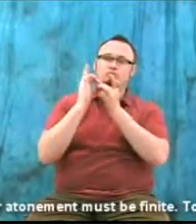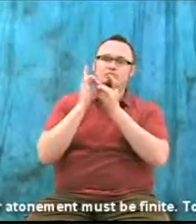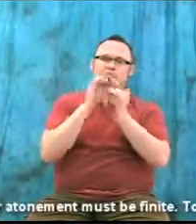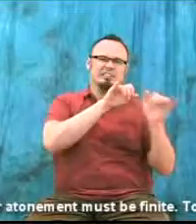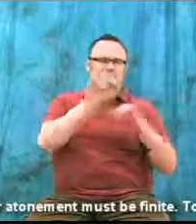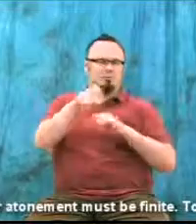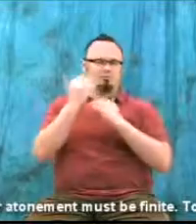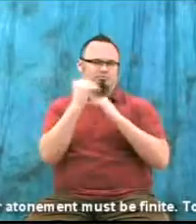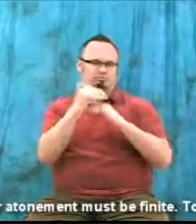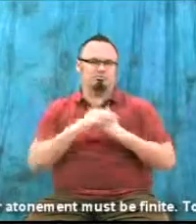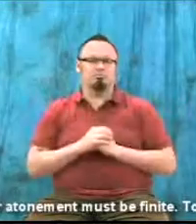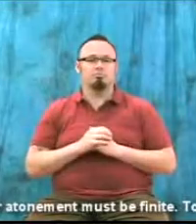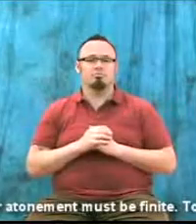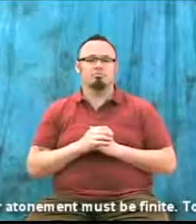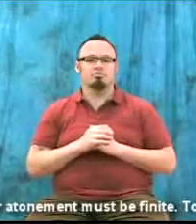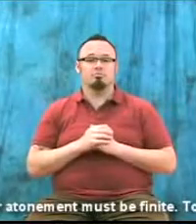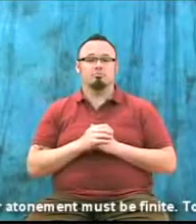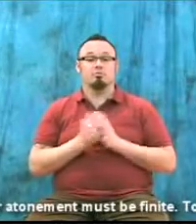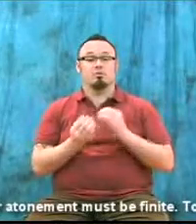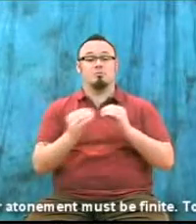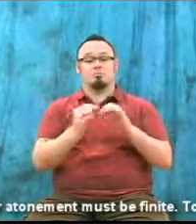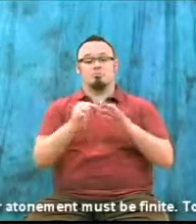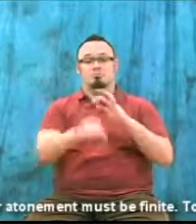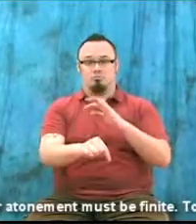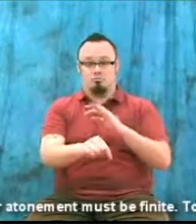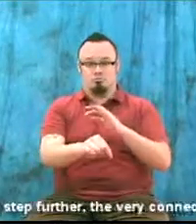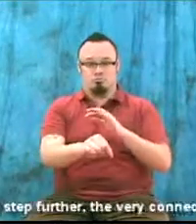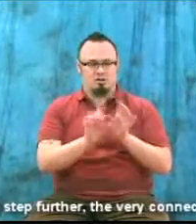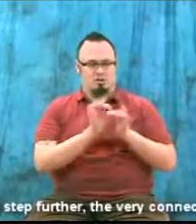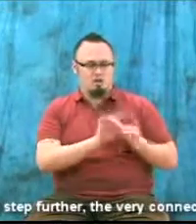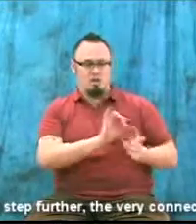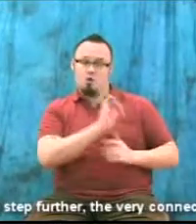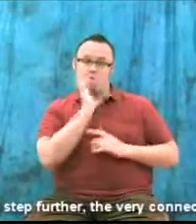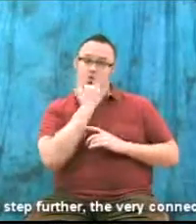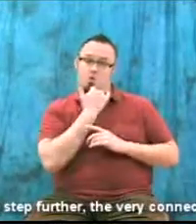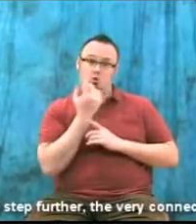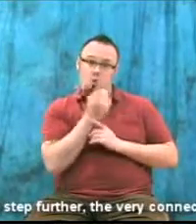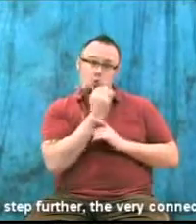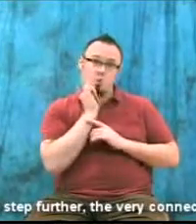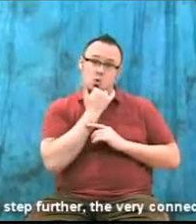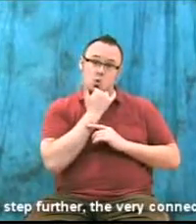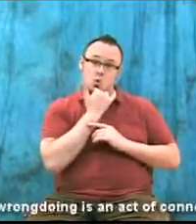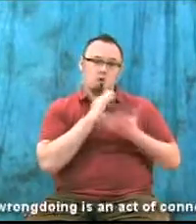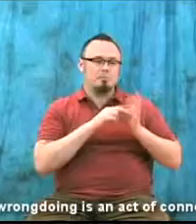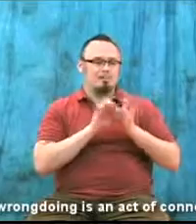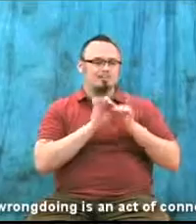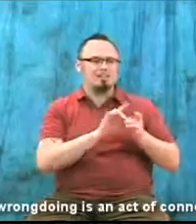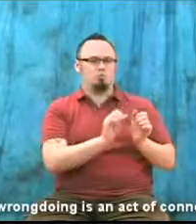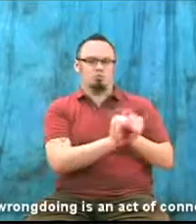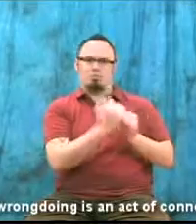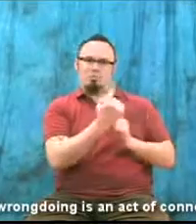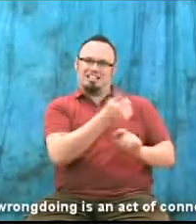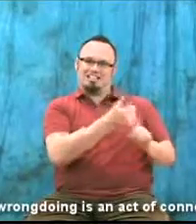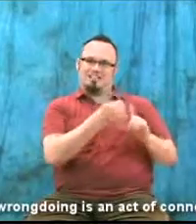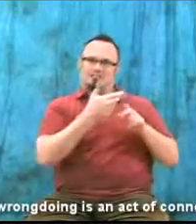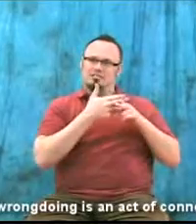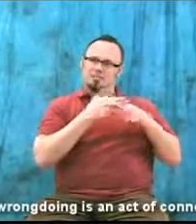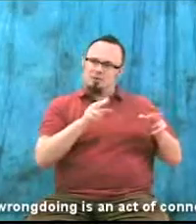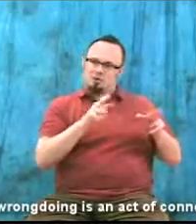take it one step further, the very connection with wrongdoing is an act of connecting to that which is temporary, physical,